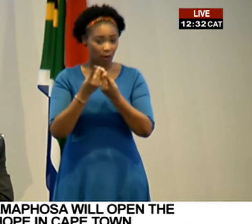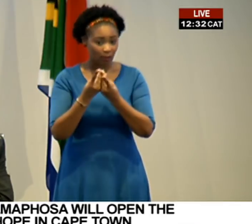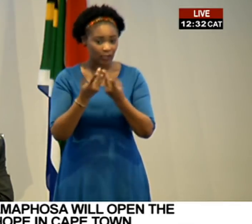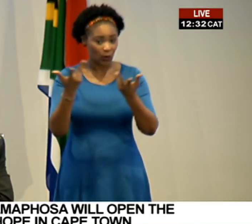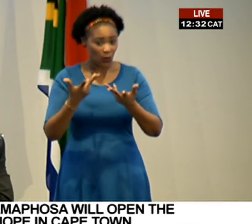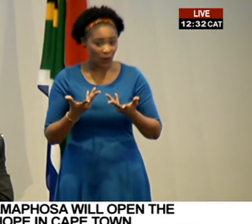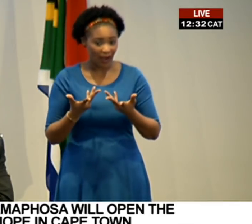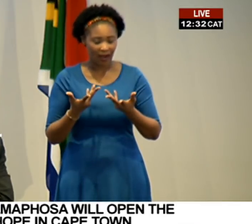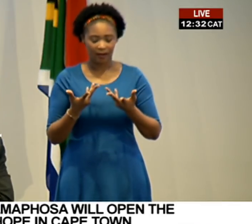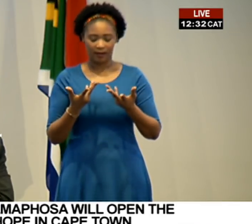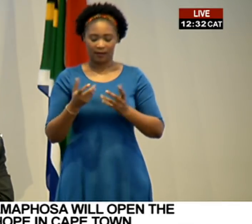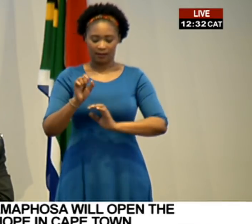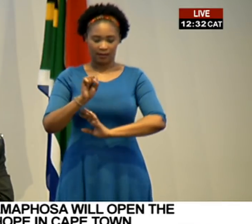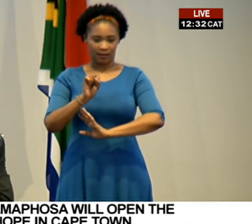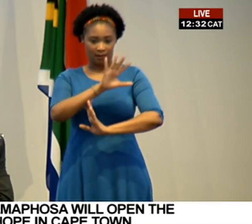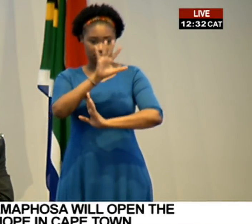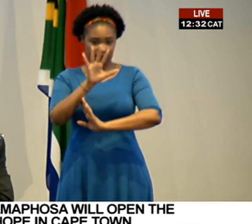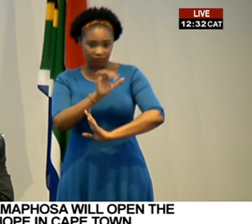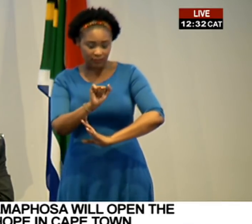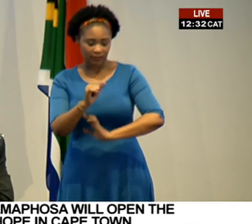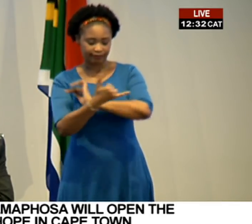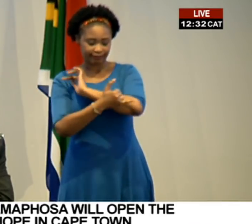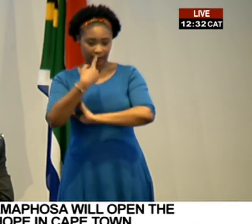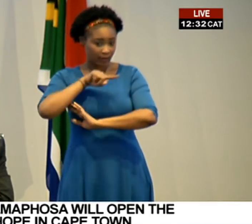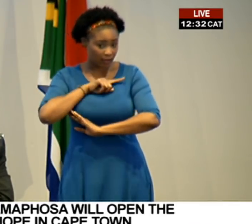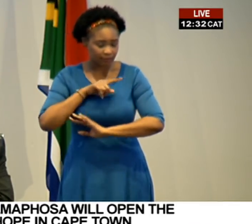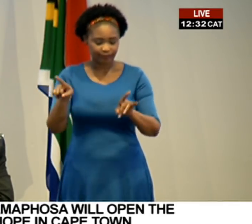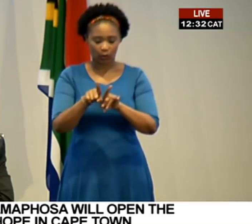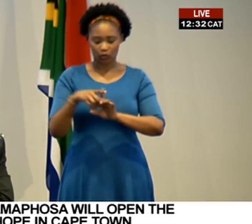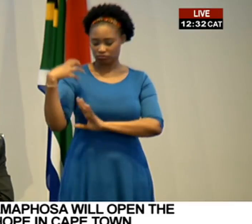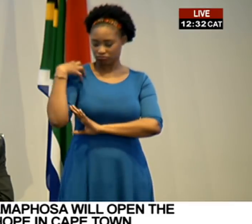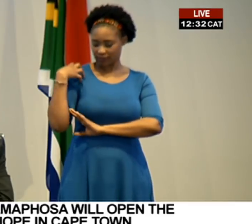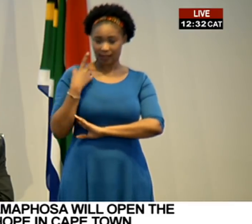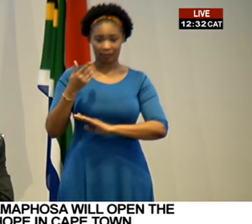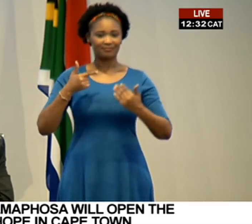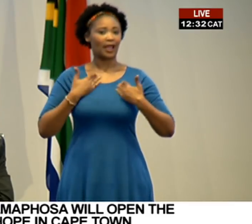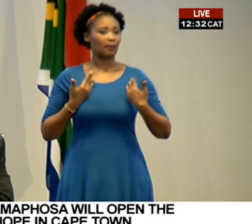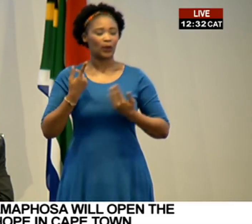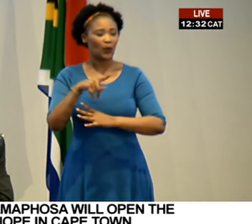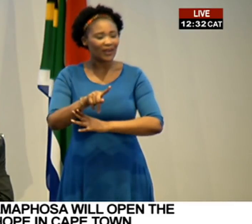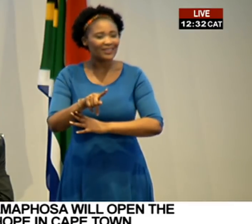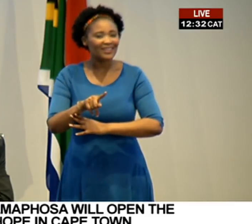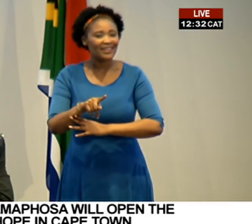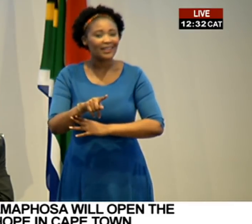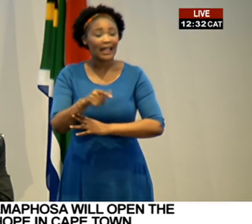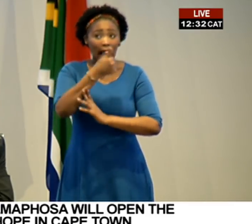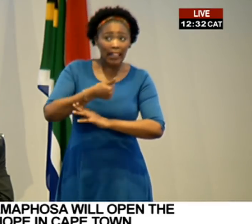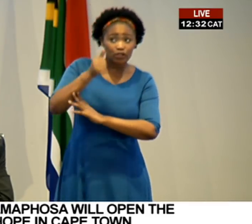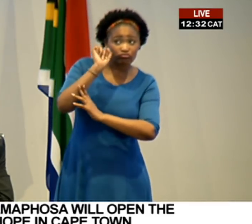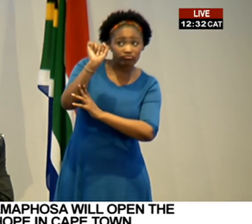our government. And Premier Windy, I'm really pleased that under your